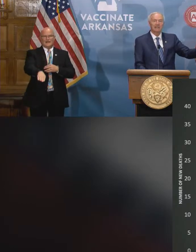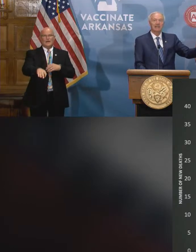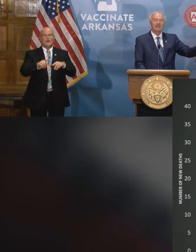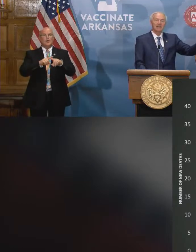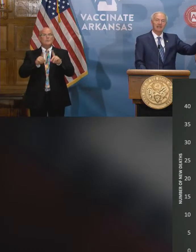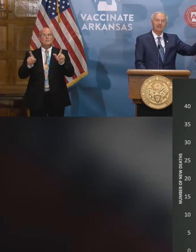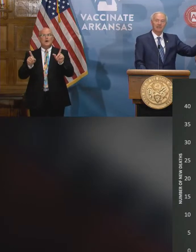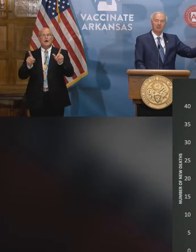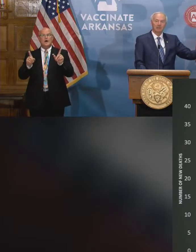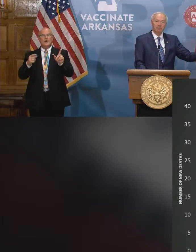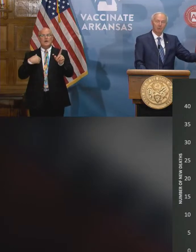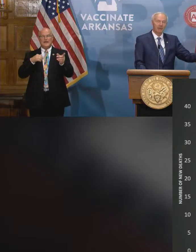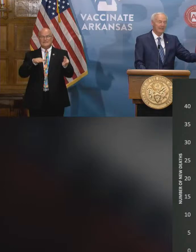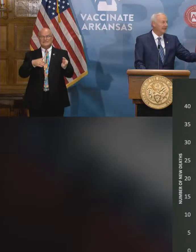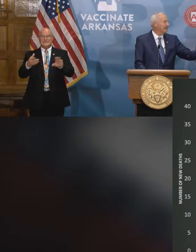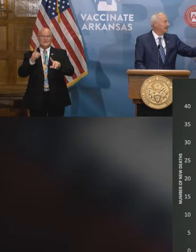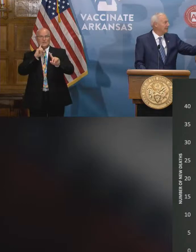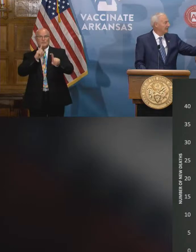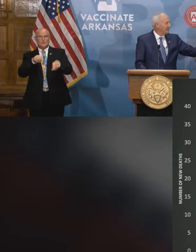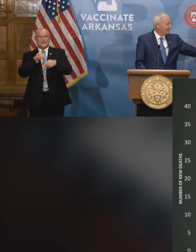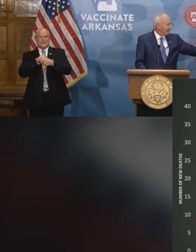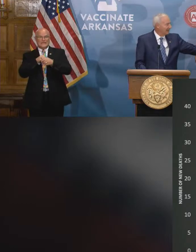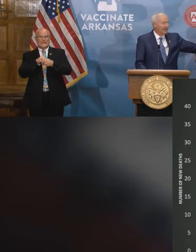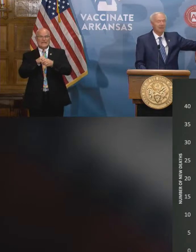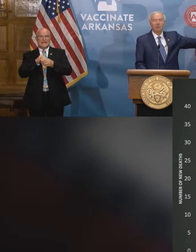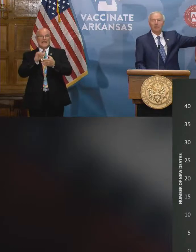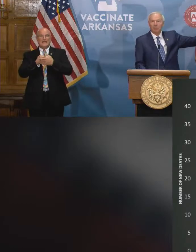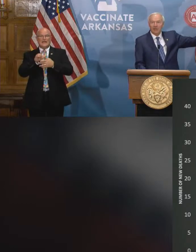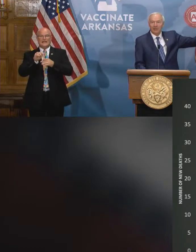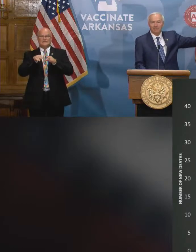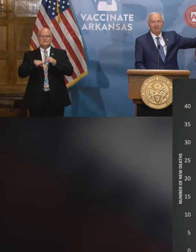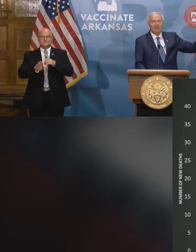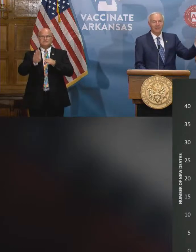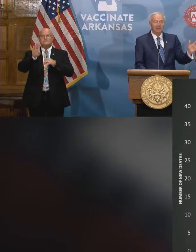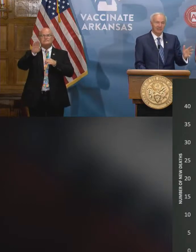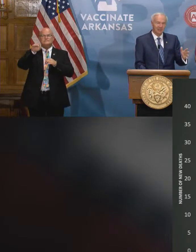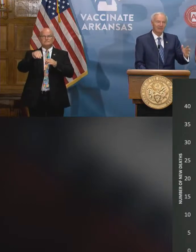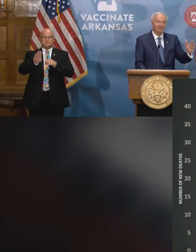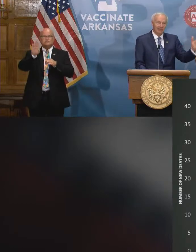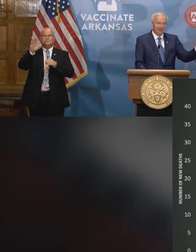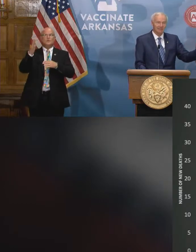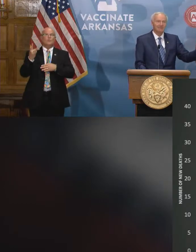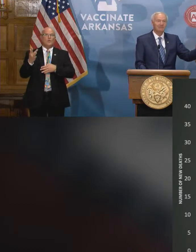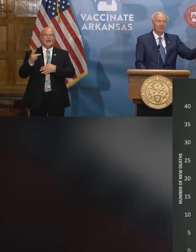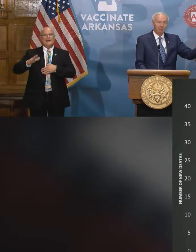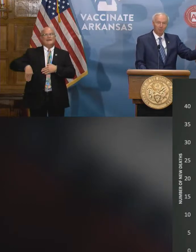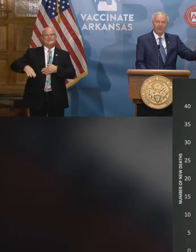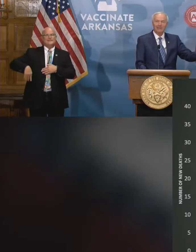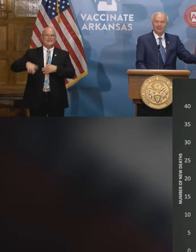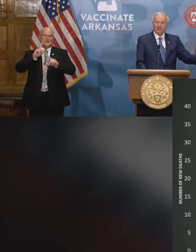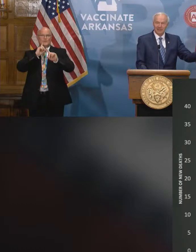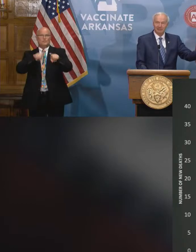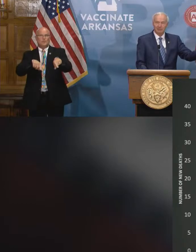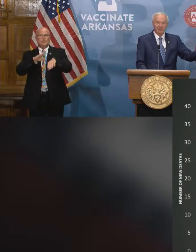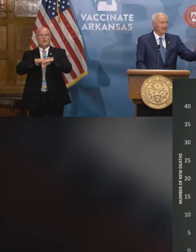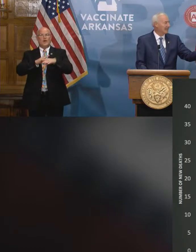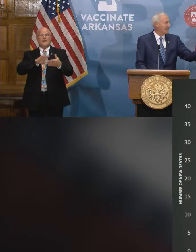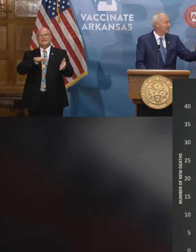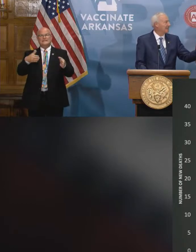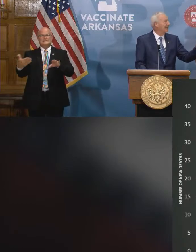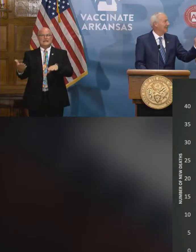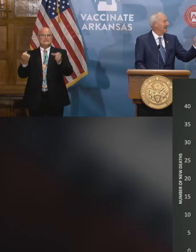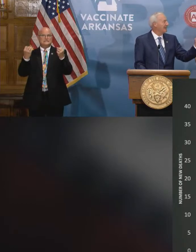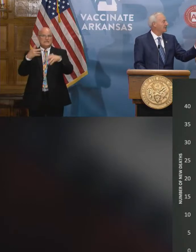we get deaths that reported in, that line will go up because they're late reporting on the deaths